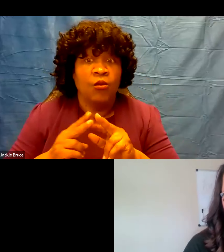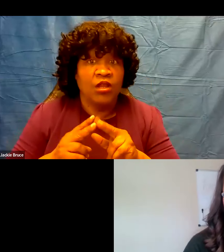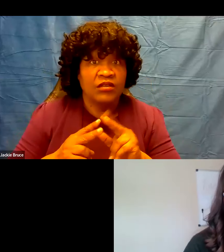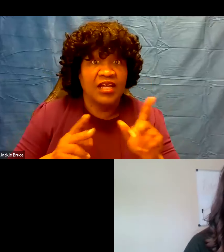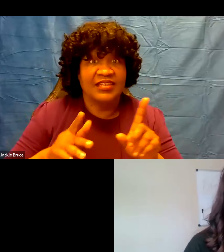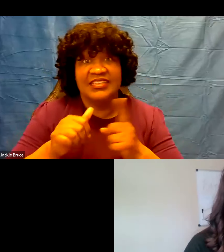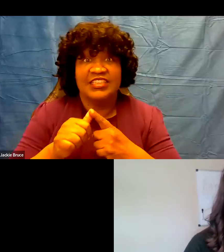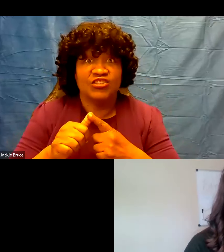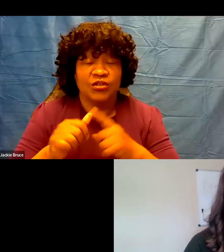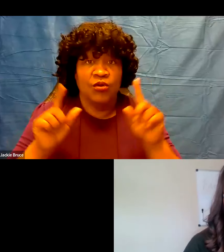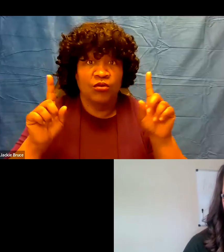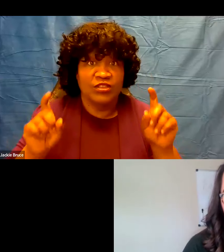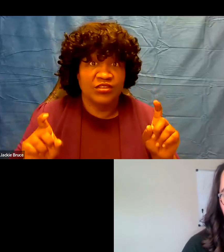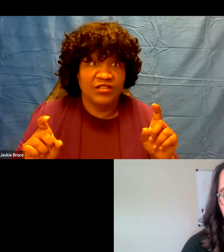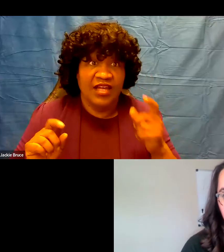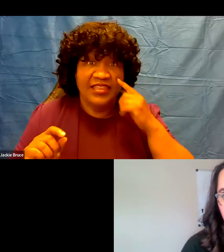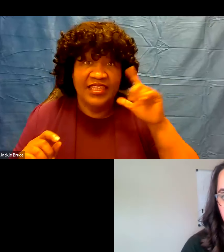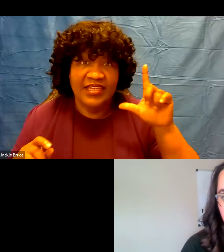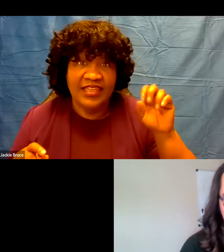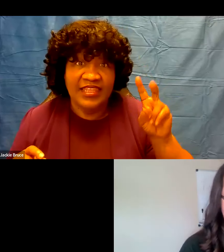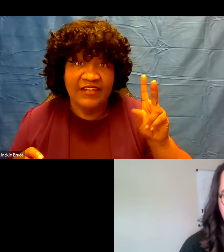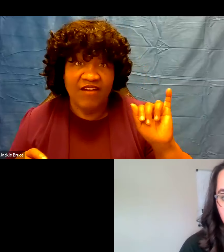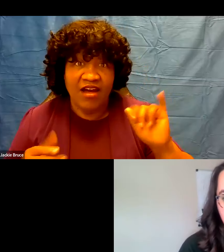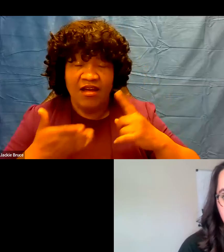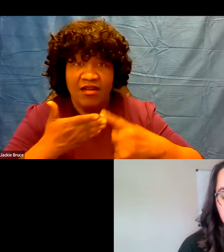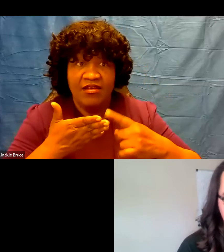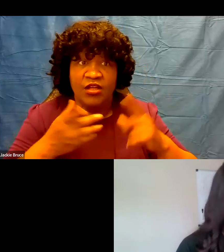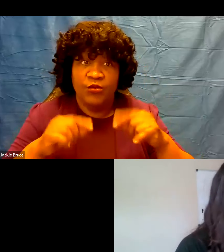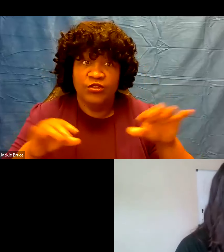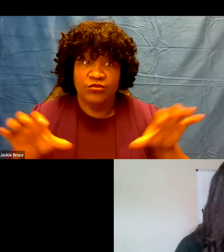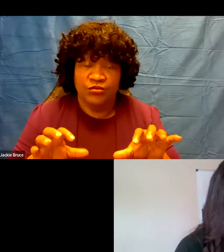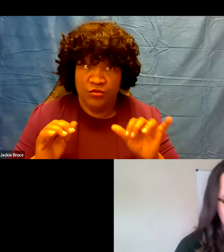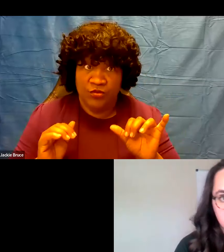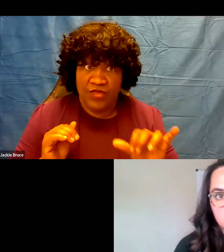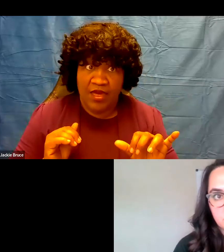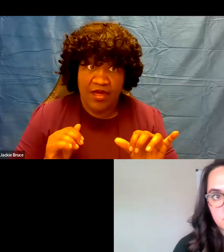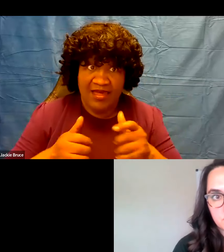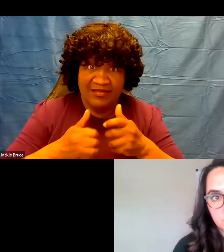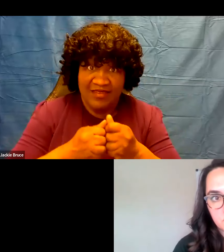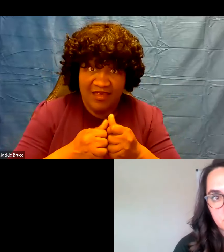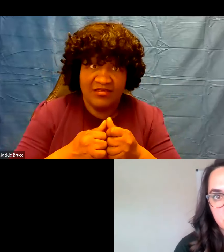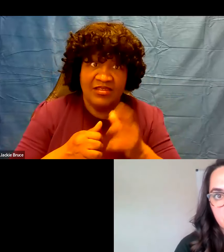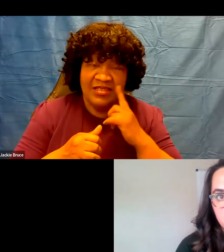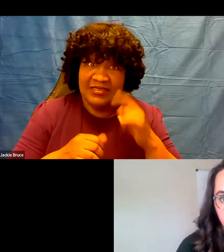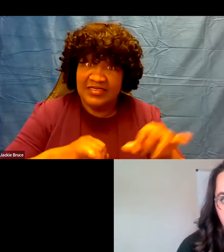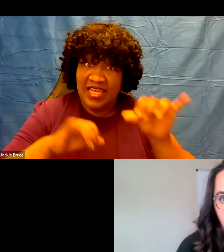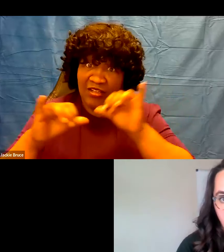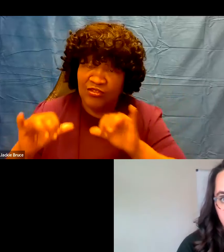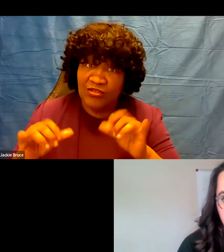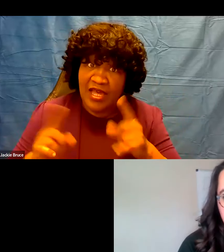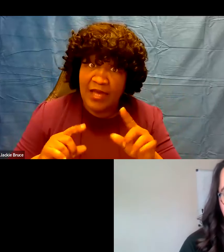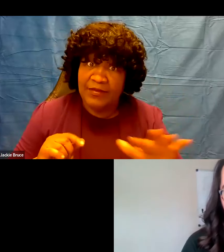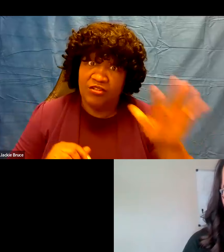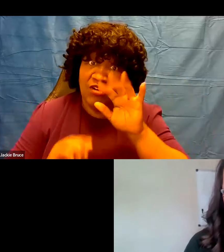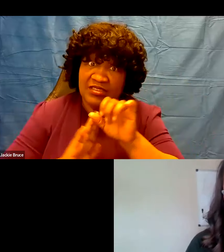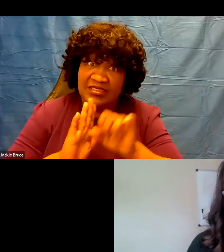initial questionnaire that I think Levi mentioned when you do the text, if that's a standard that's happening across the